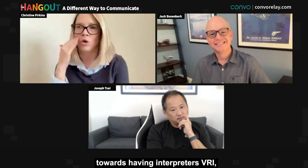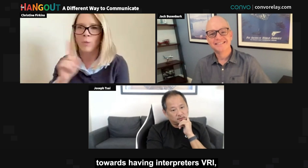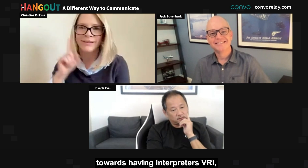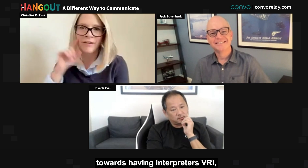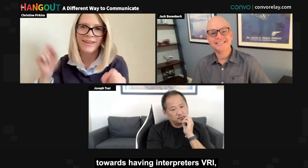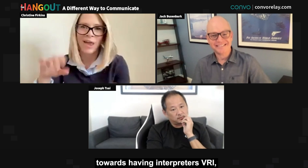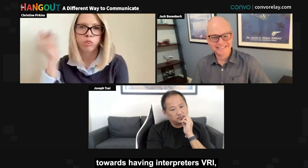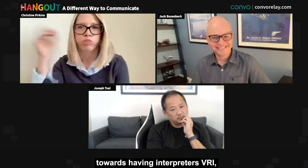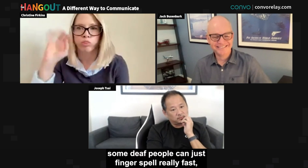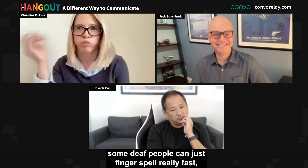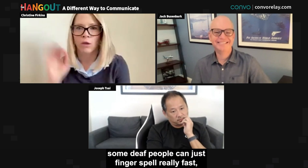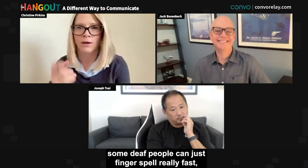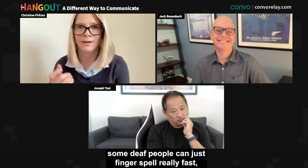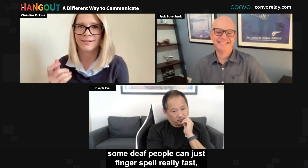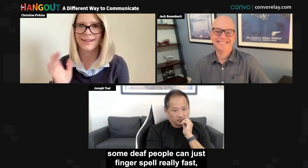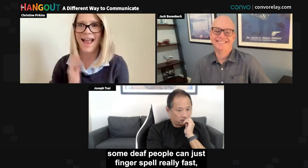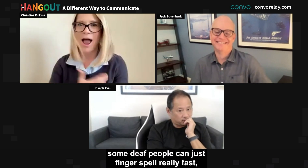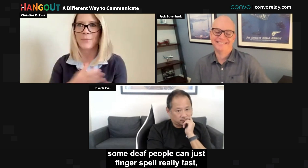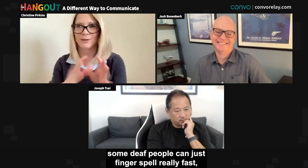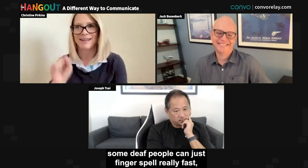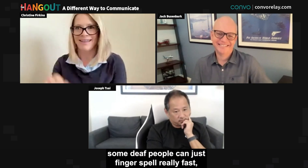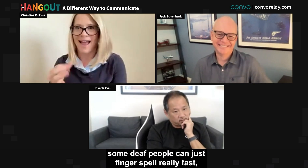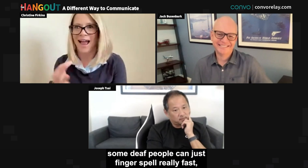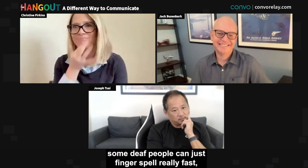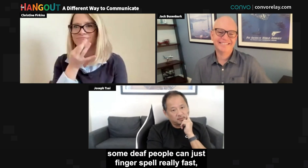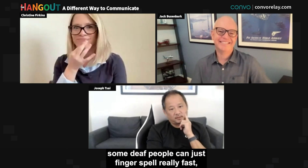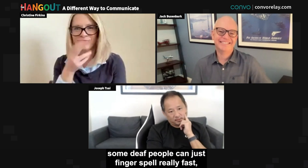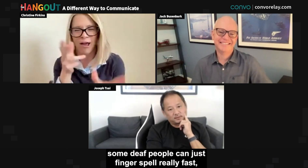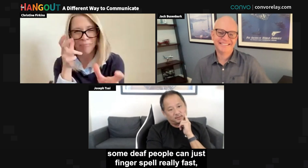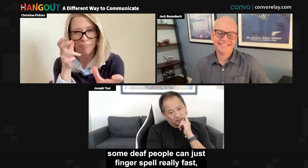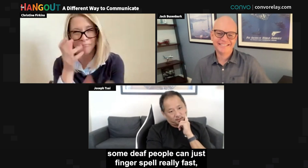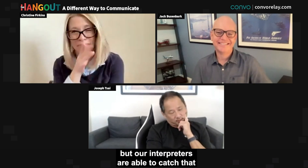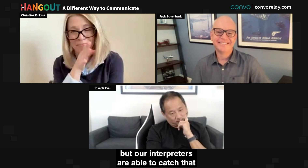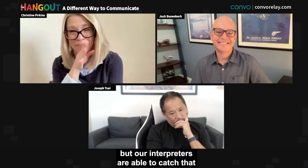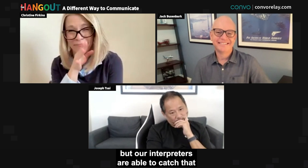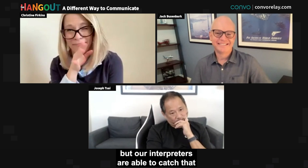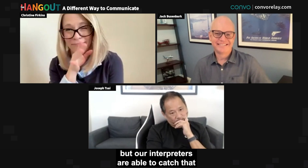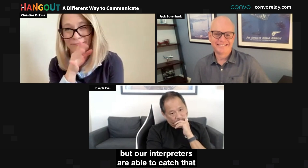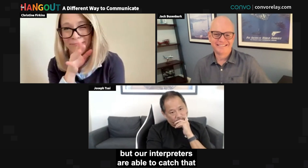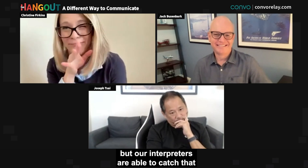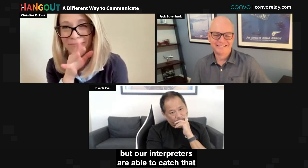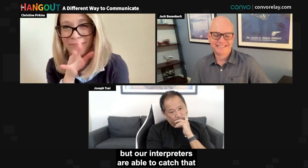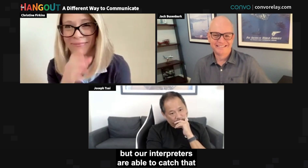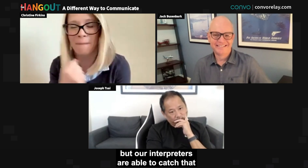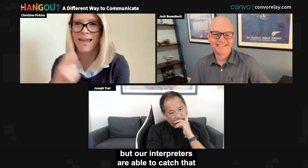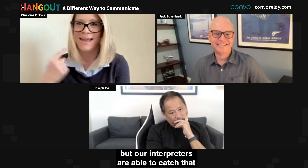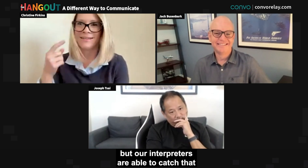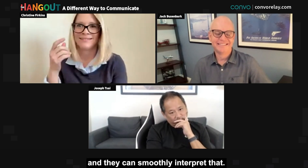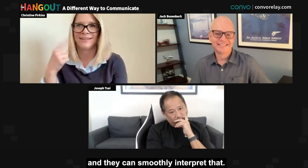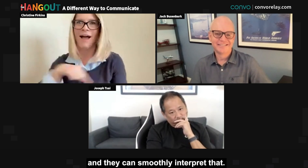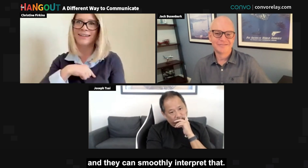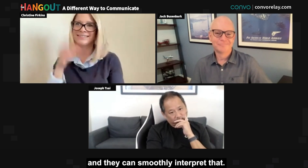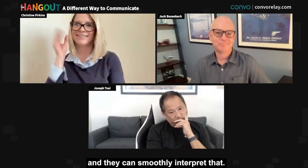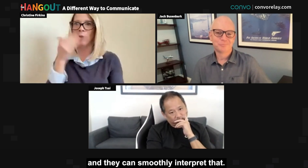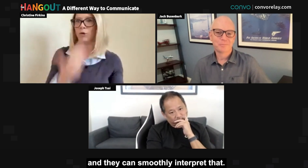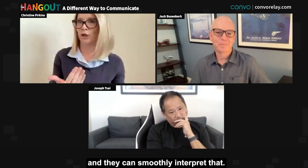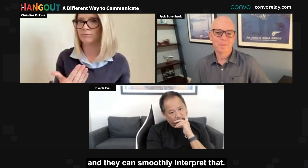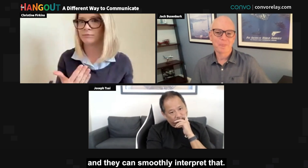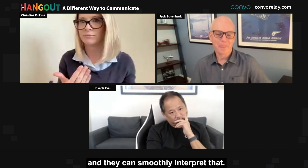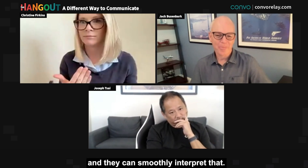VRI. Instead of, some deaf people can just fingerspell really fast, but our interpreters are able to catch that and they can smoothly interpret